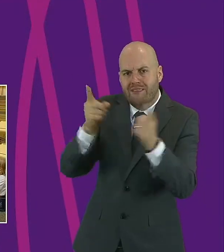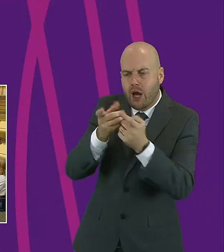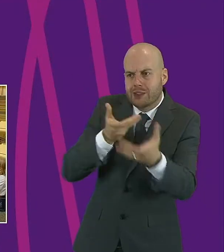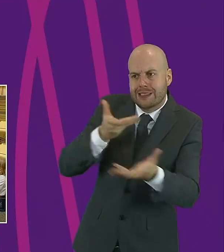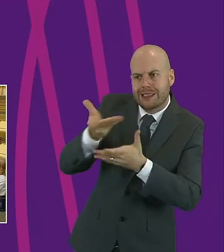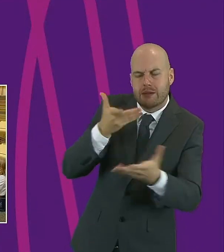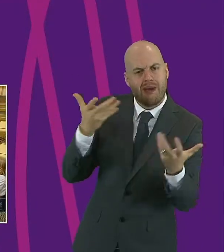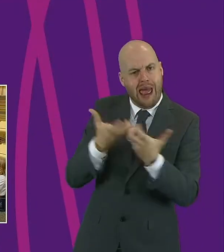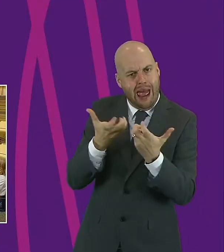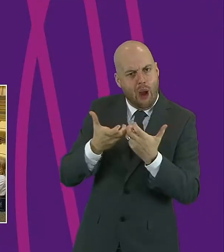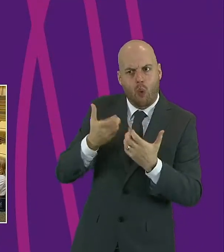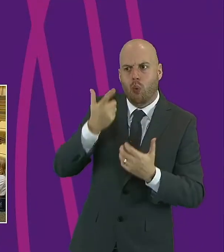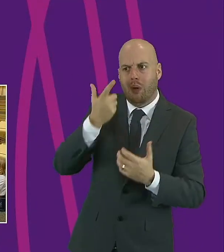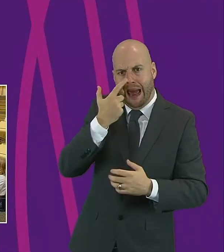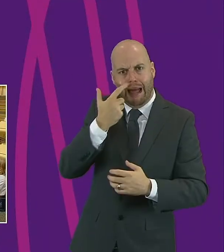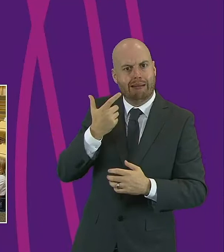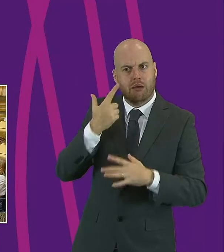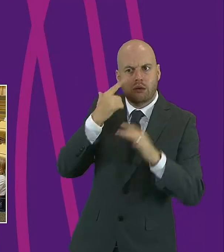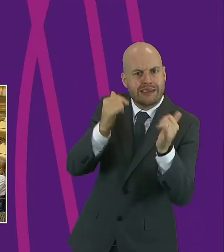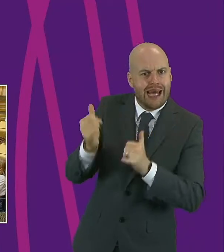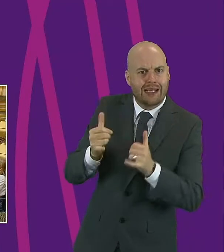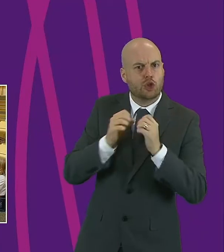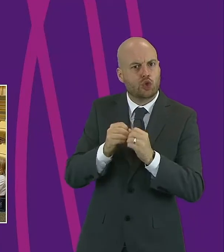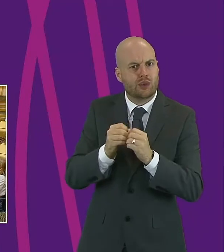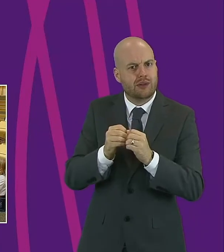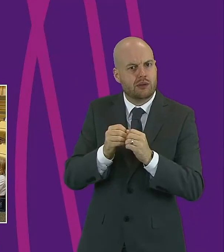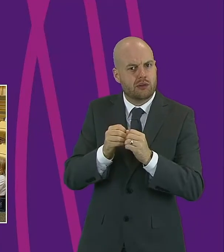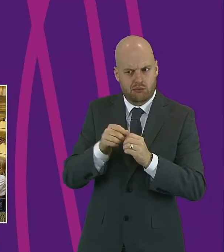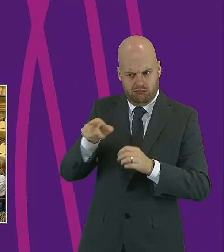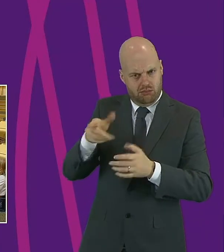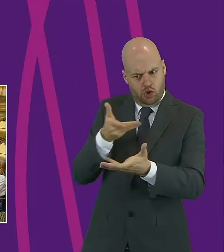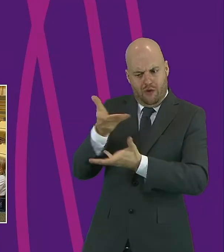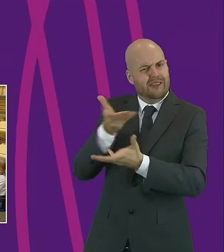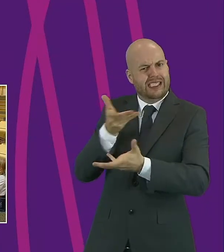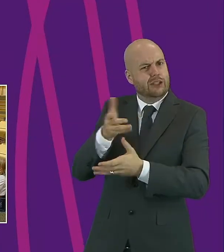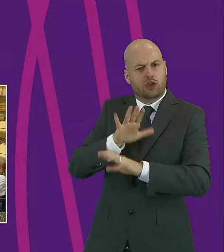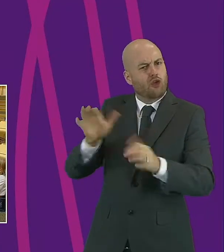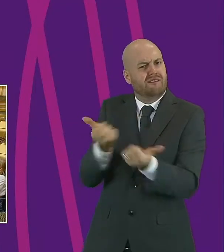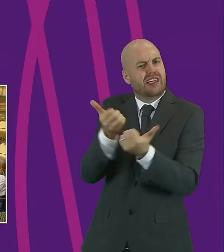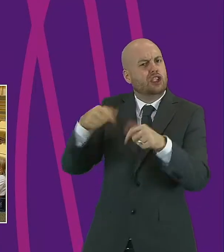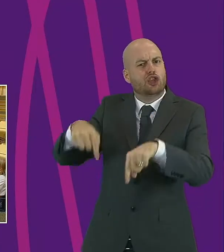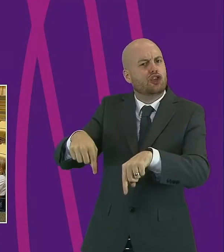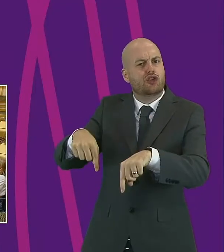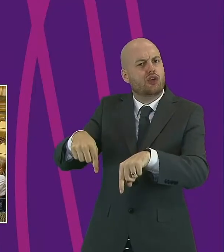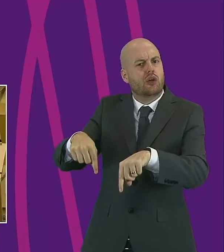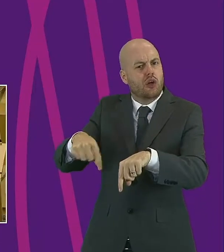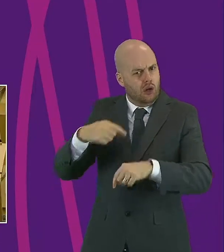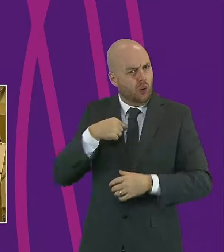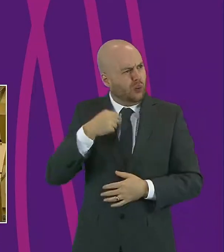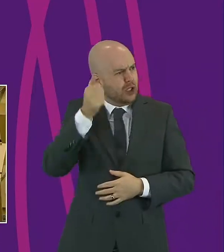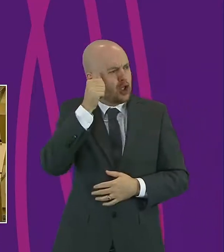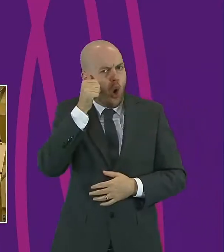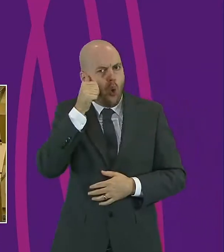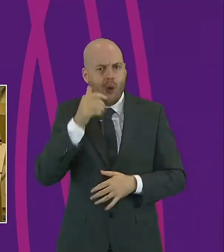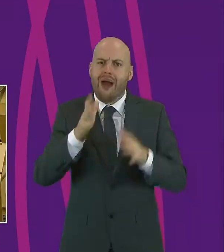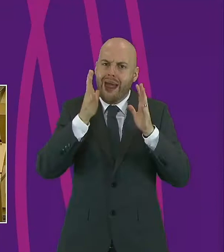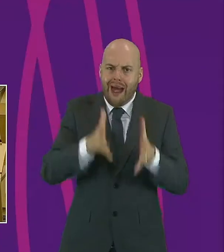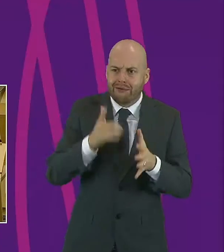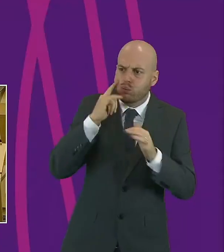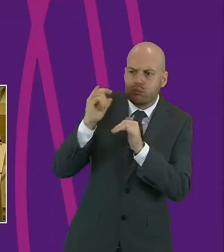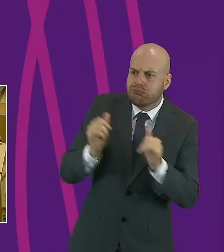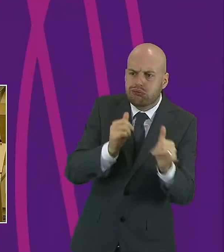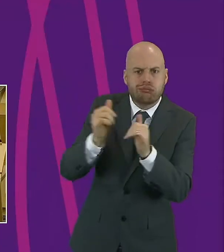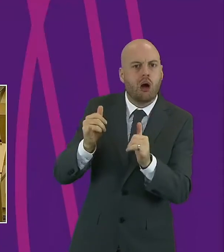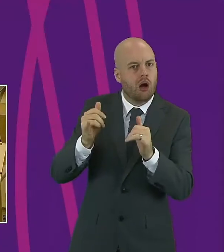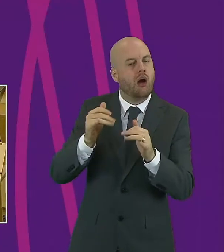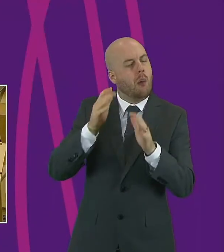the scale of incoming students, given the risks we know that pose, that we get these measures right. And that is what we are seeking to do.